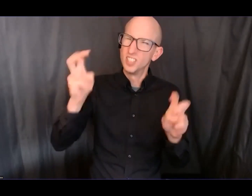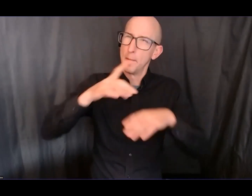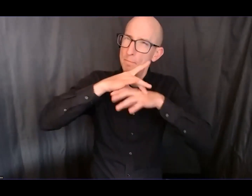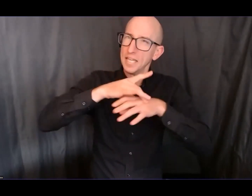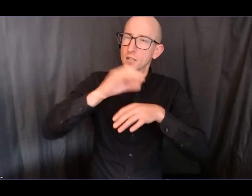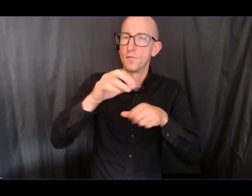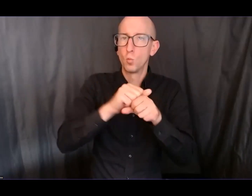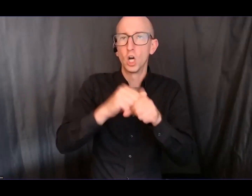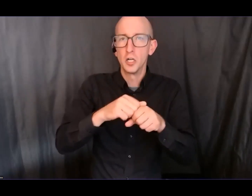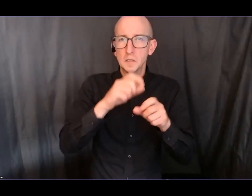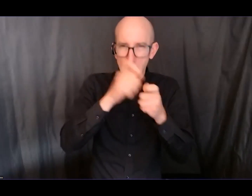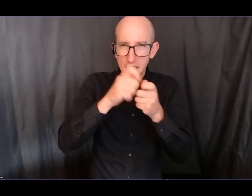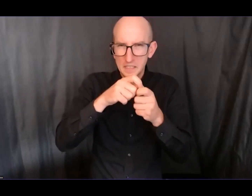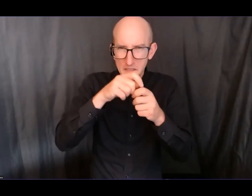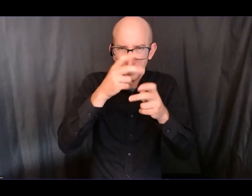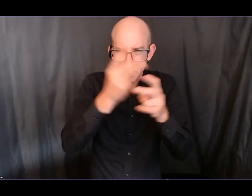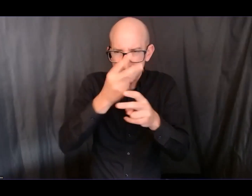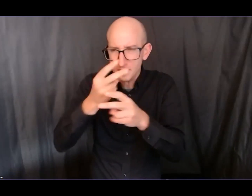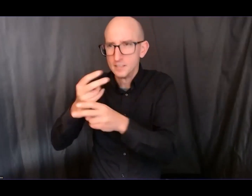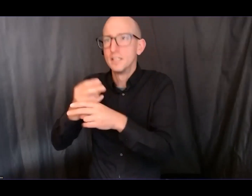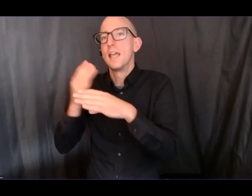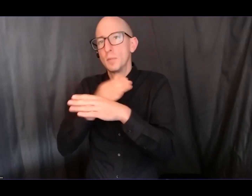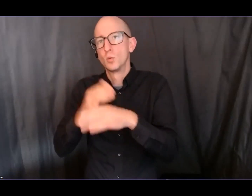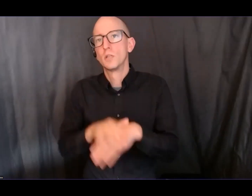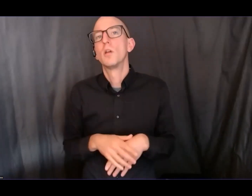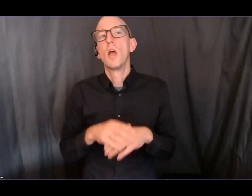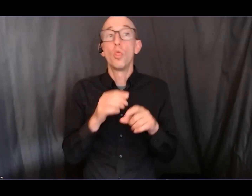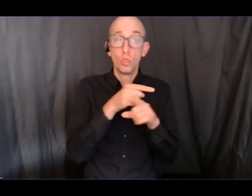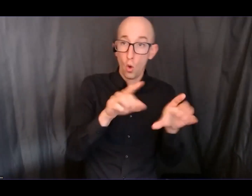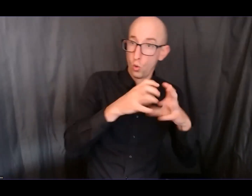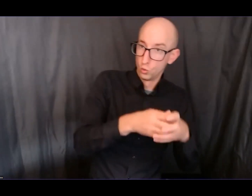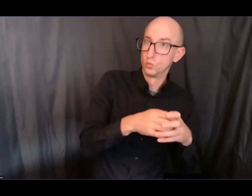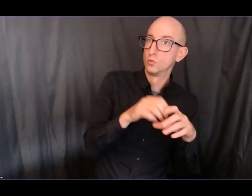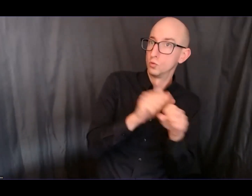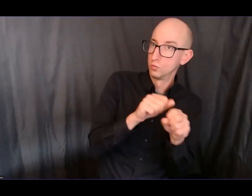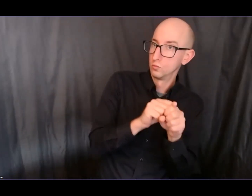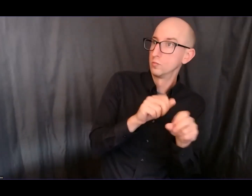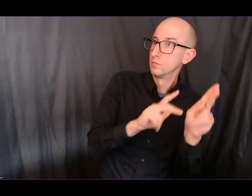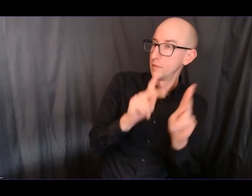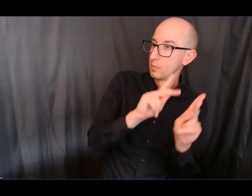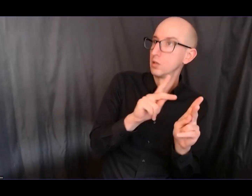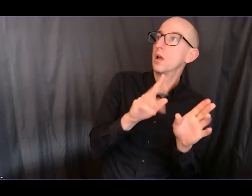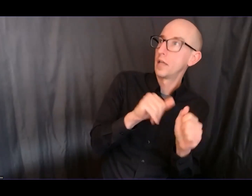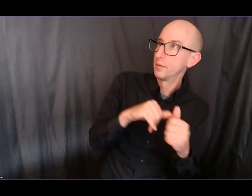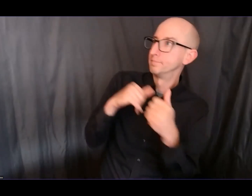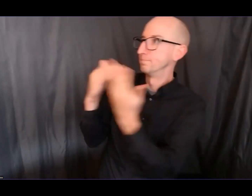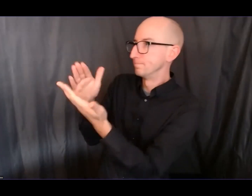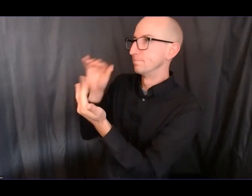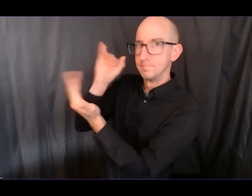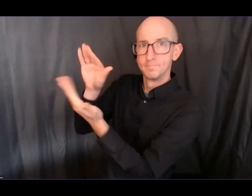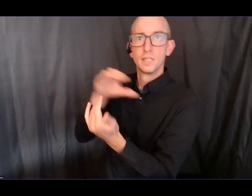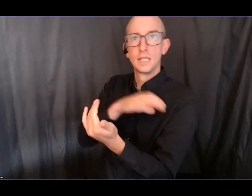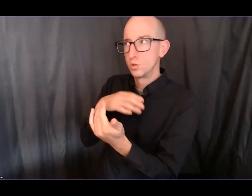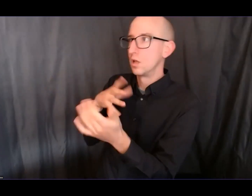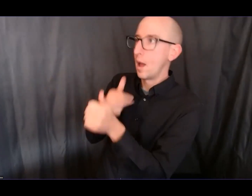then those folks can come, you know, and sort of update the council. This is what we're doing. This is how we're thinking about it. And then the council can